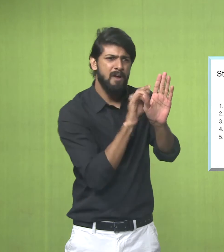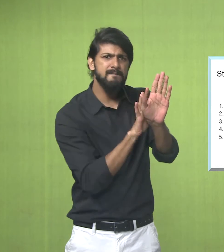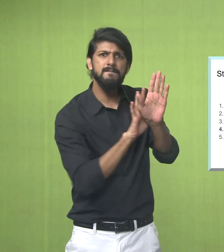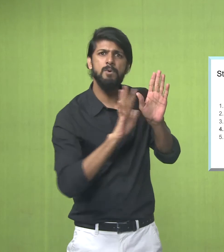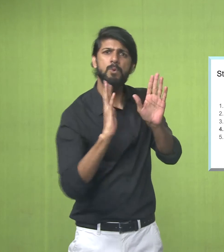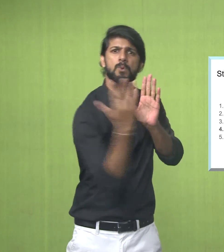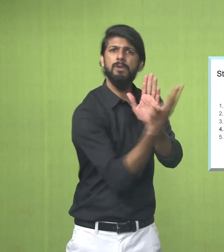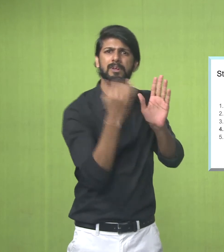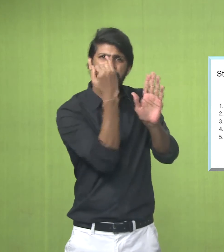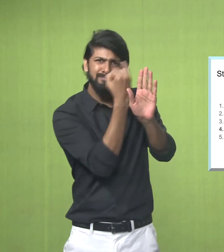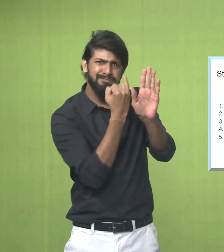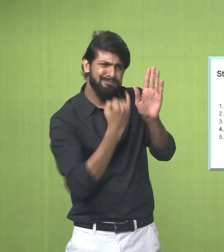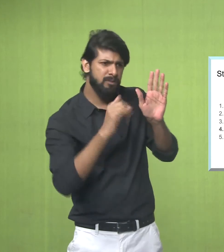black bands all around the bowl.